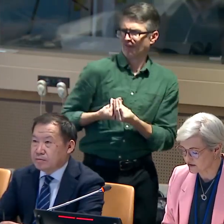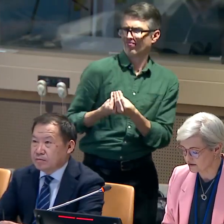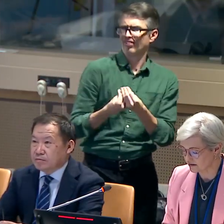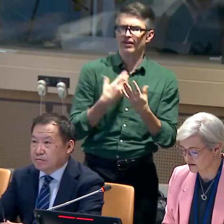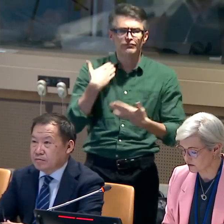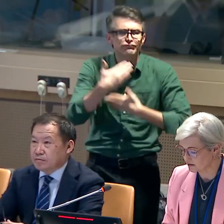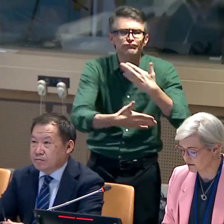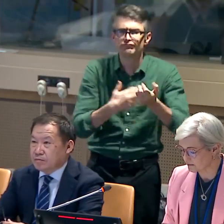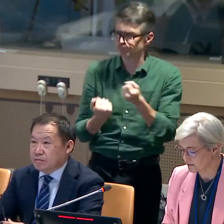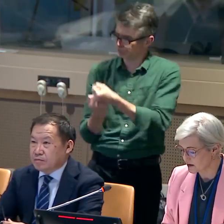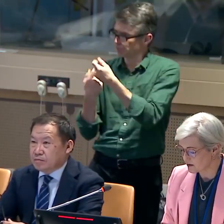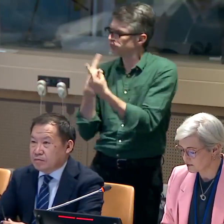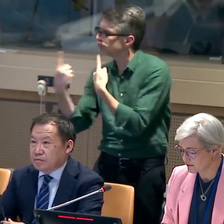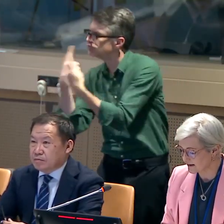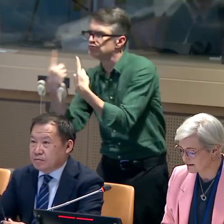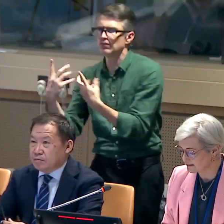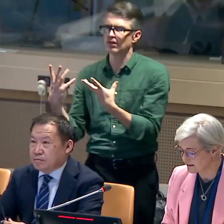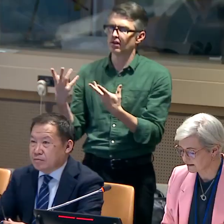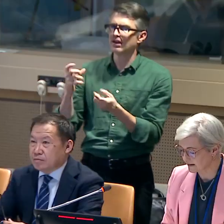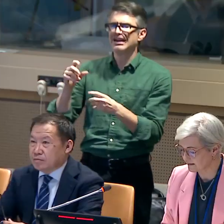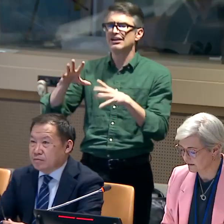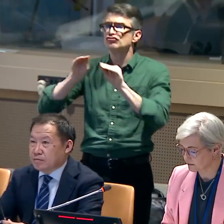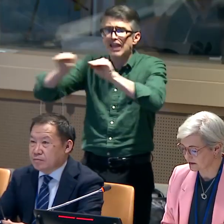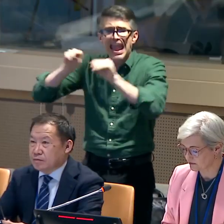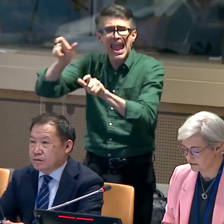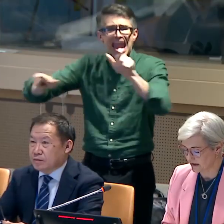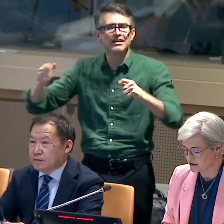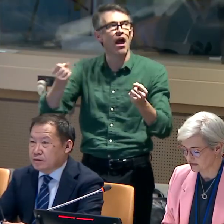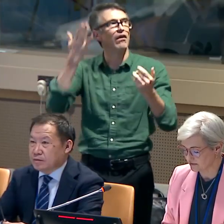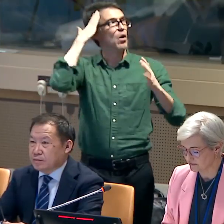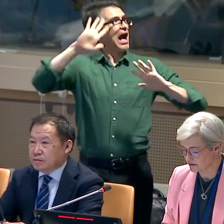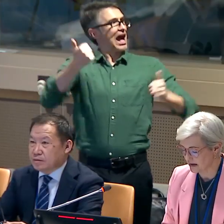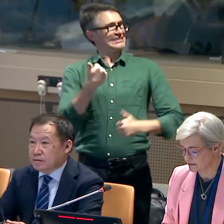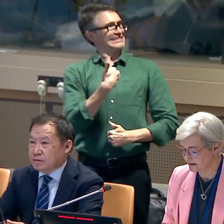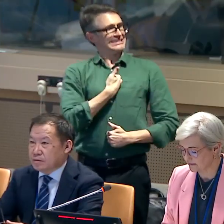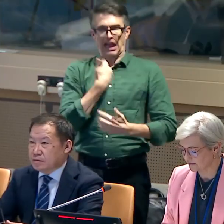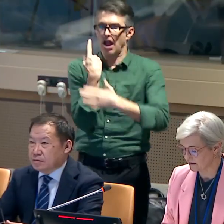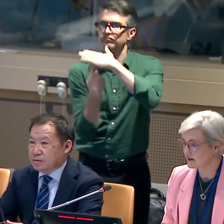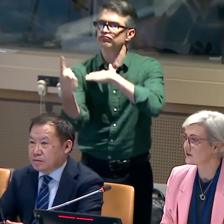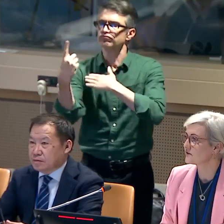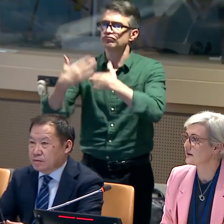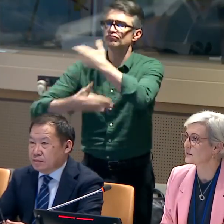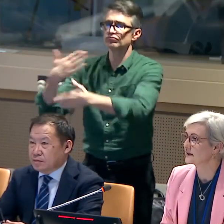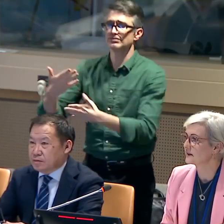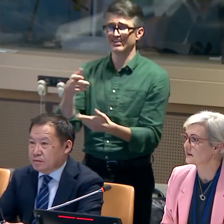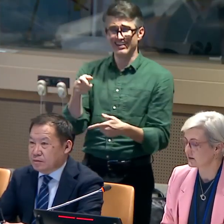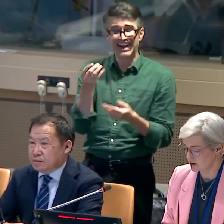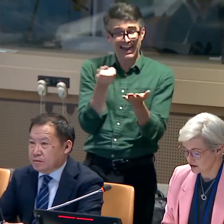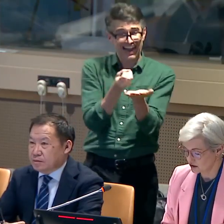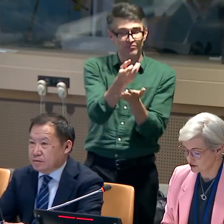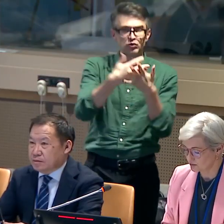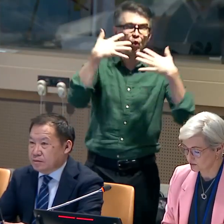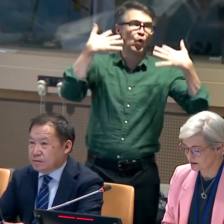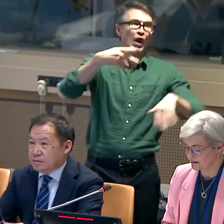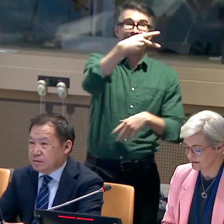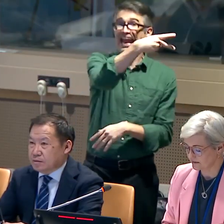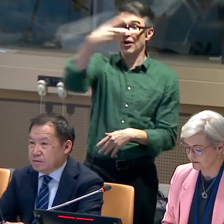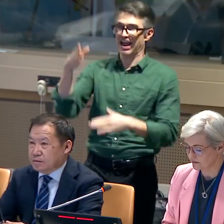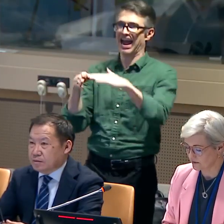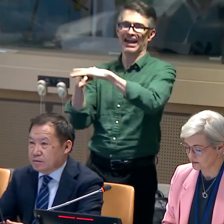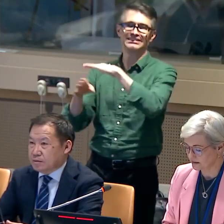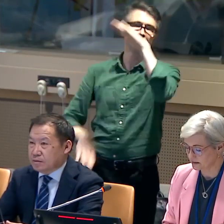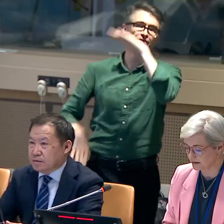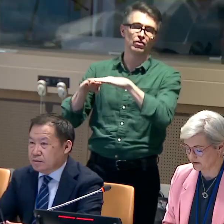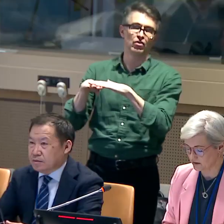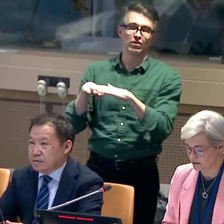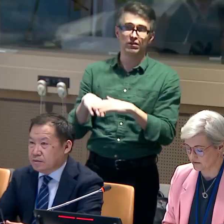national, regional, and local. Provide clear, accessible information for applicants, families, communities,